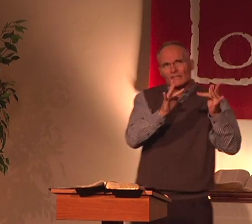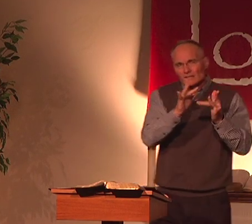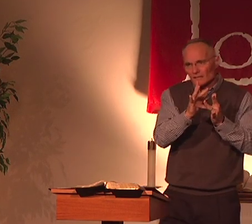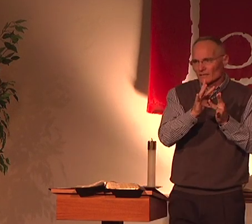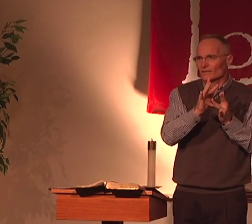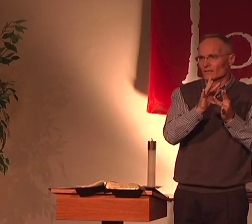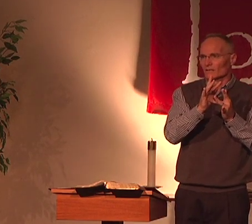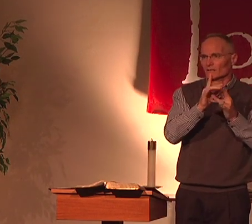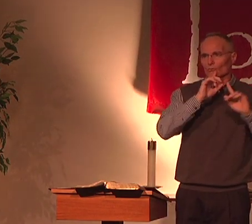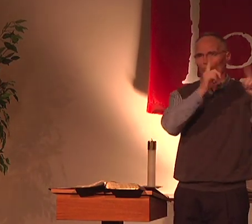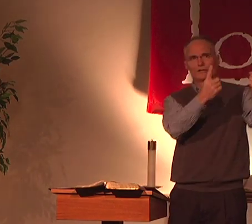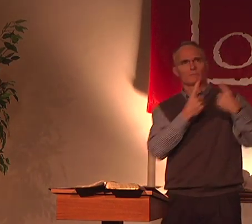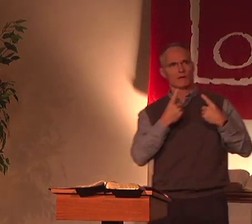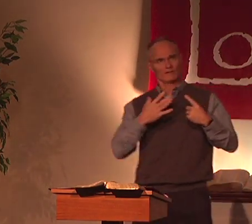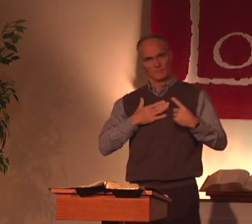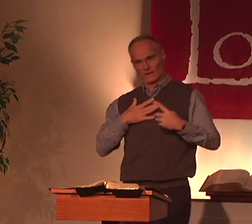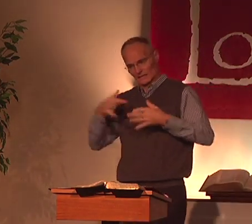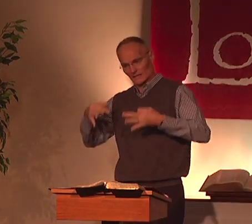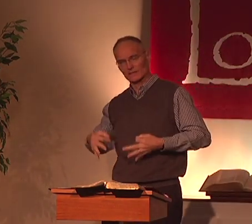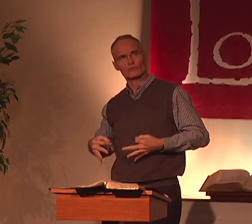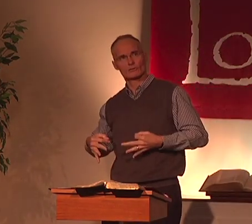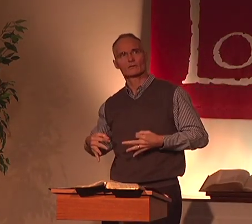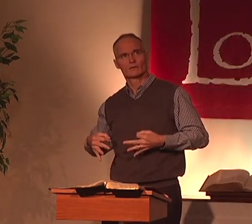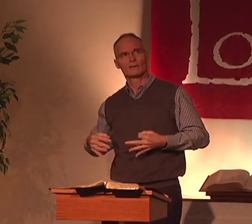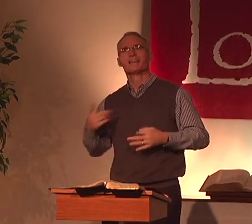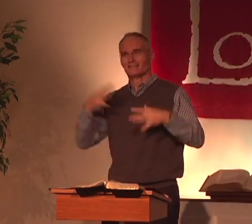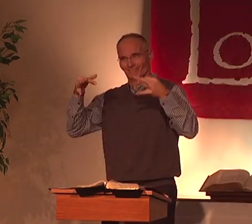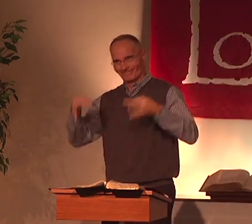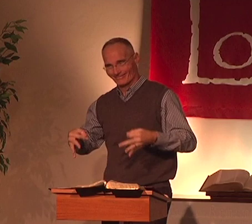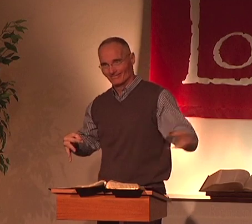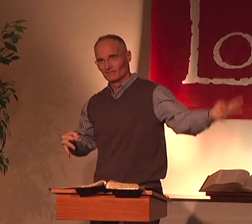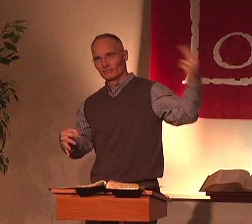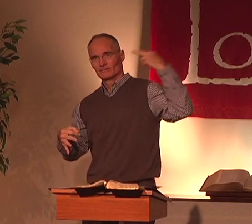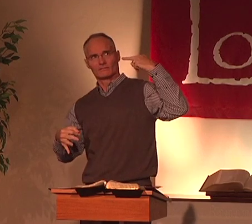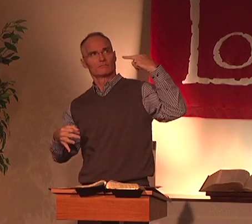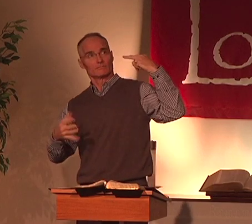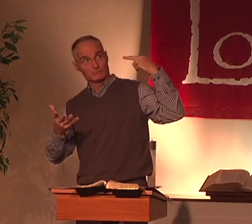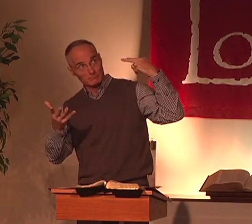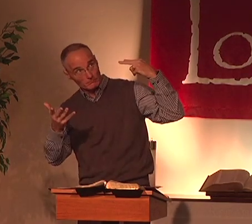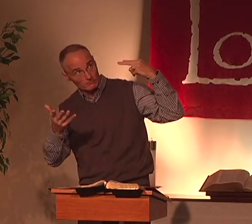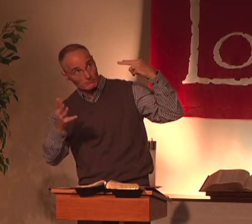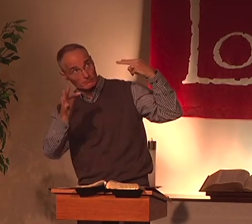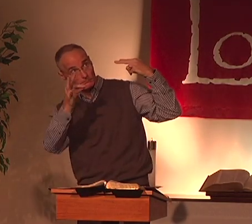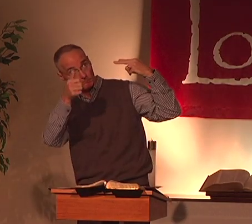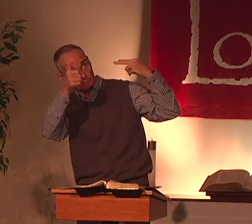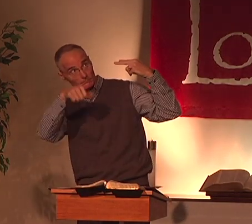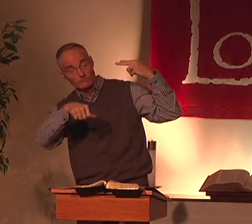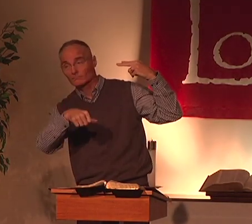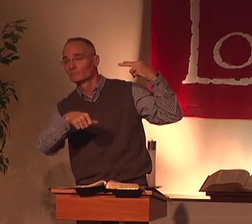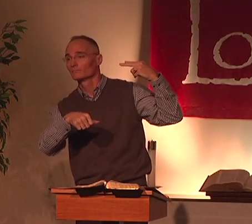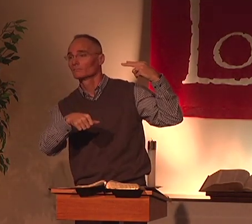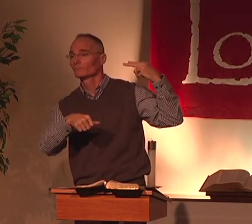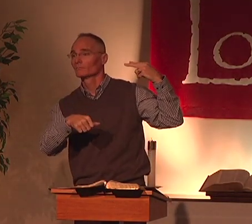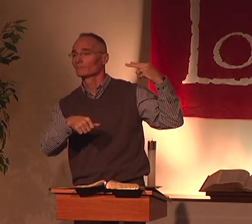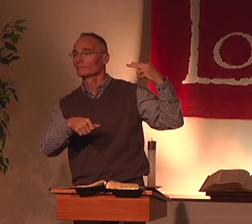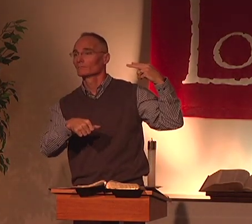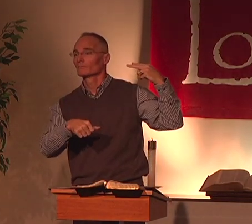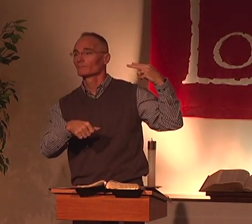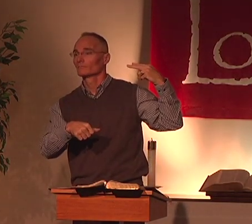What would Jesus Respond How would he respond To my decisions Would he give me A thumbs up Or a thumbs